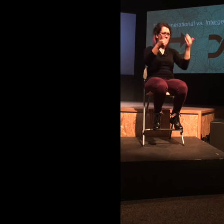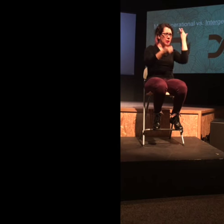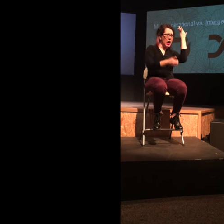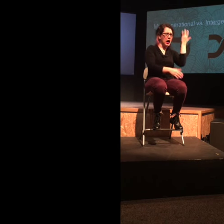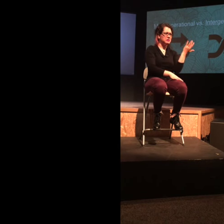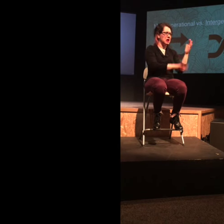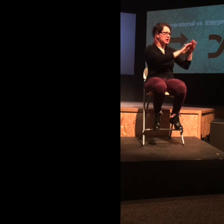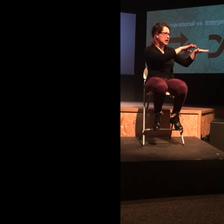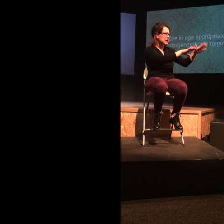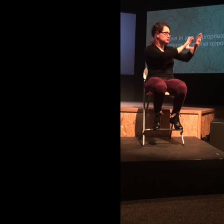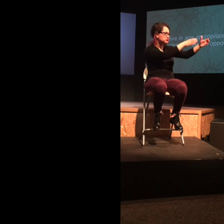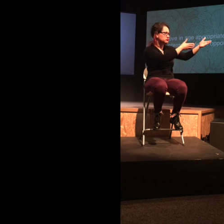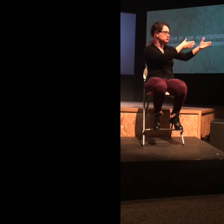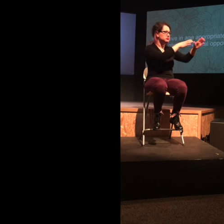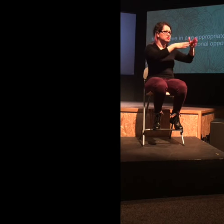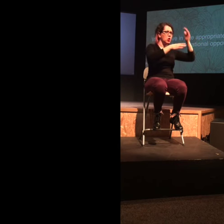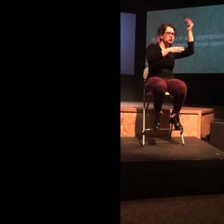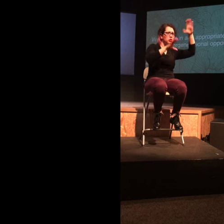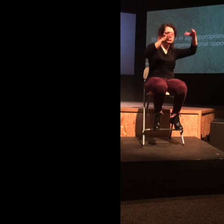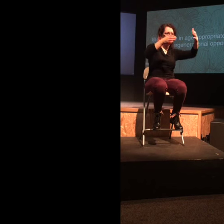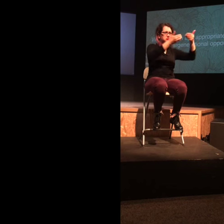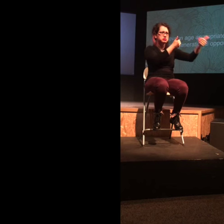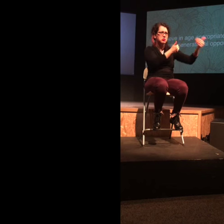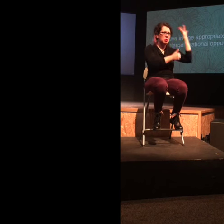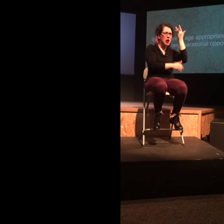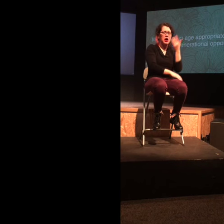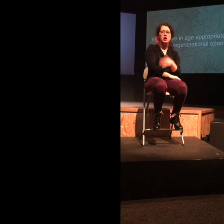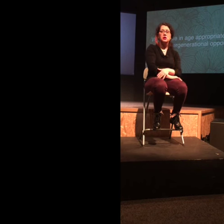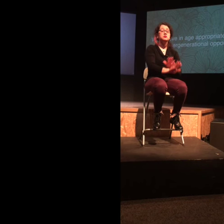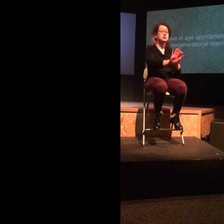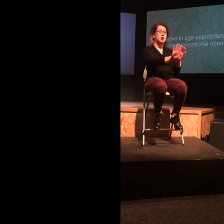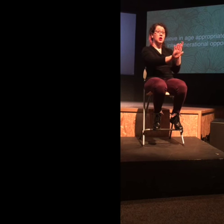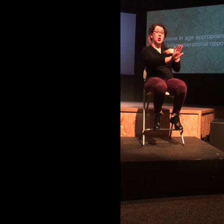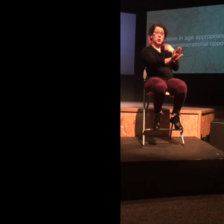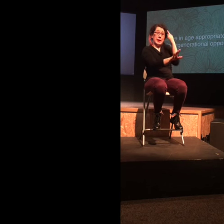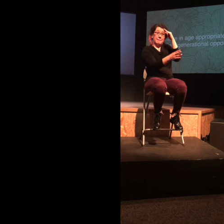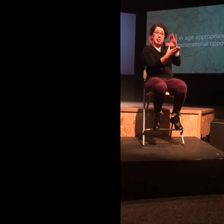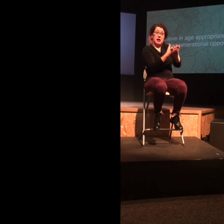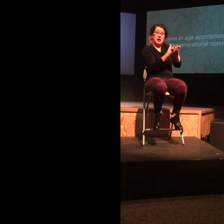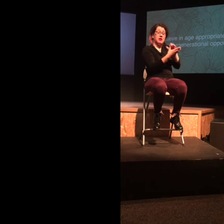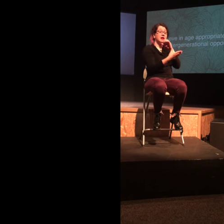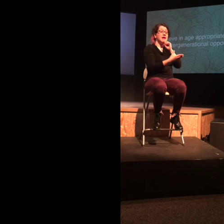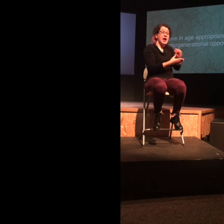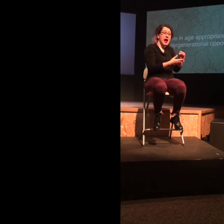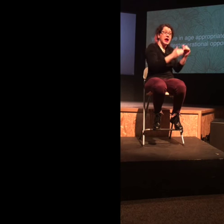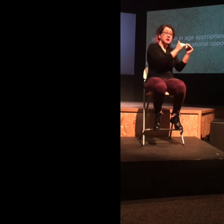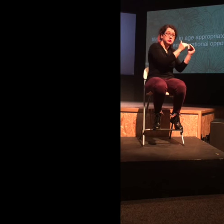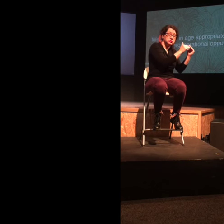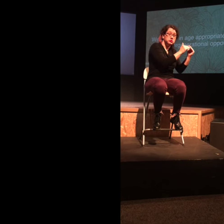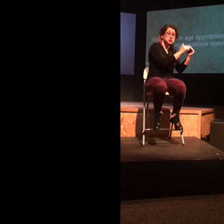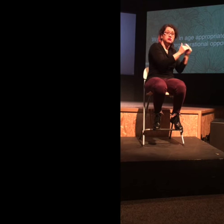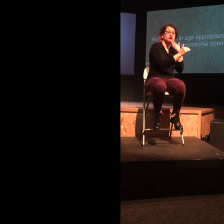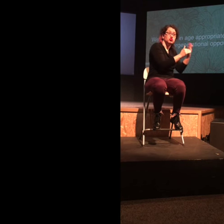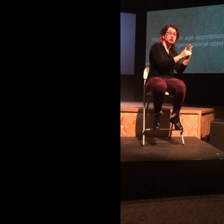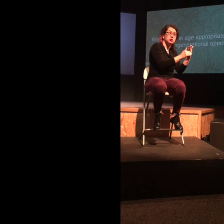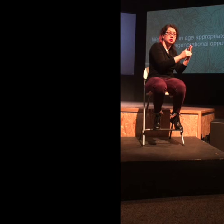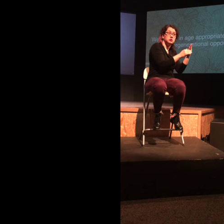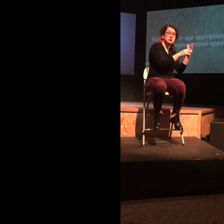would say is this, and this is the bulletin, is that we still believe in age-appropriate ministries, but with